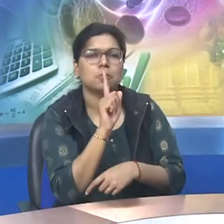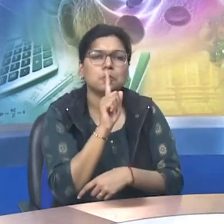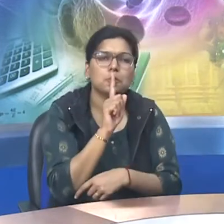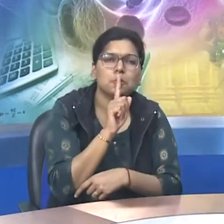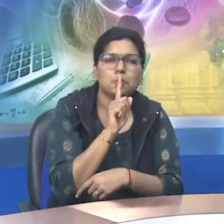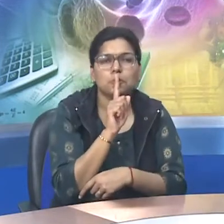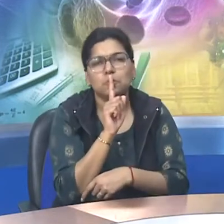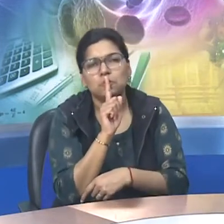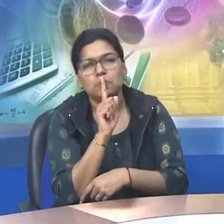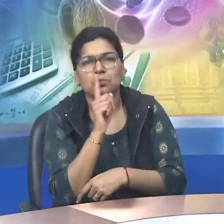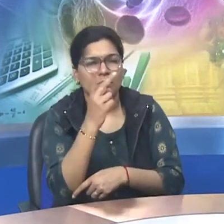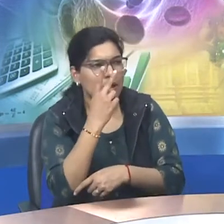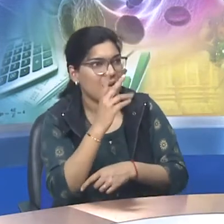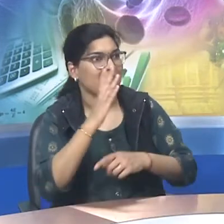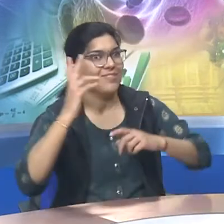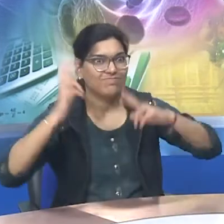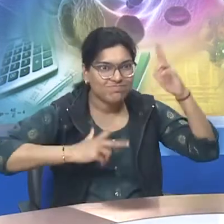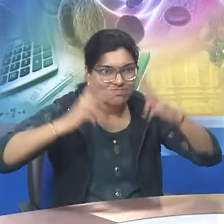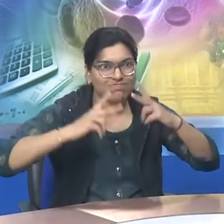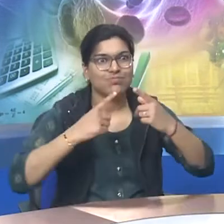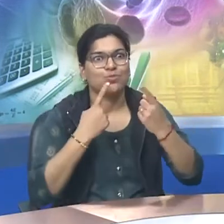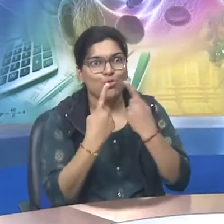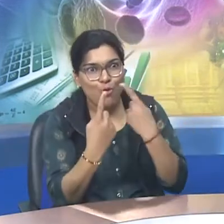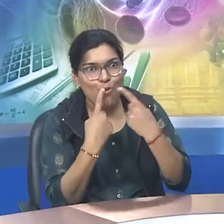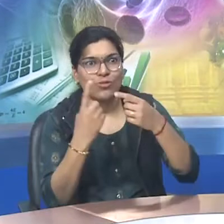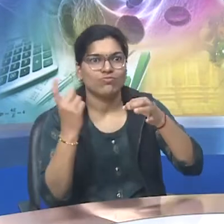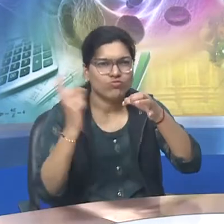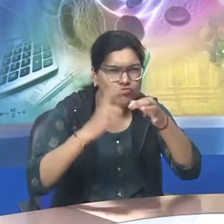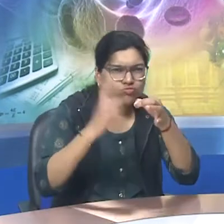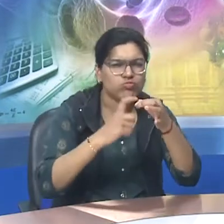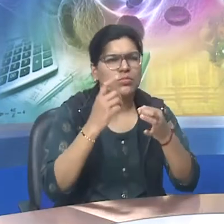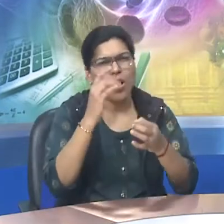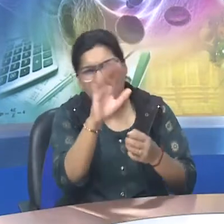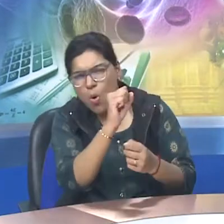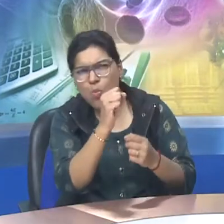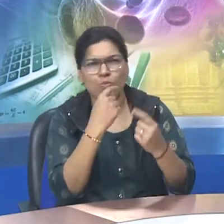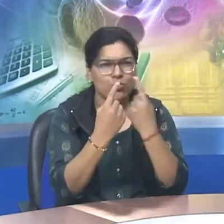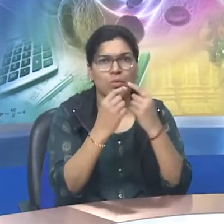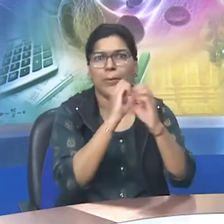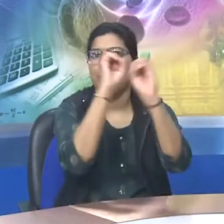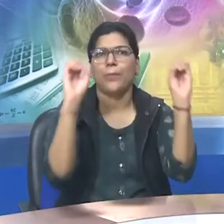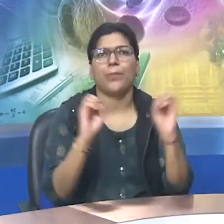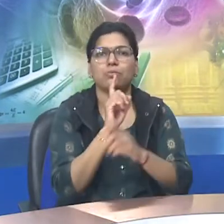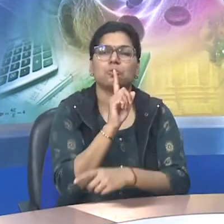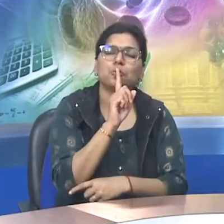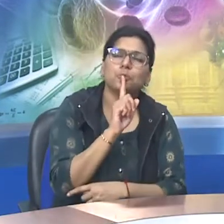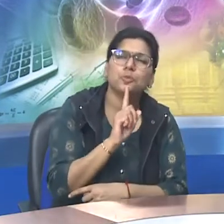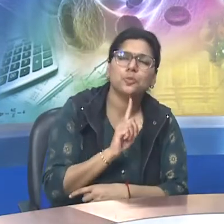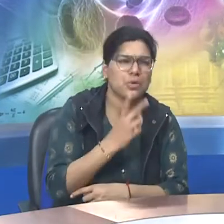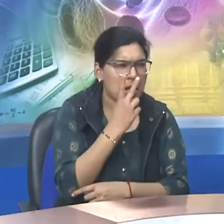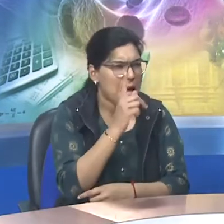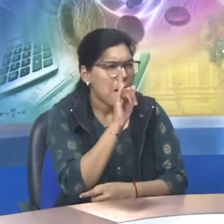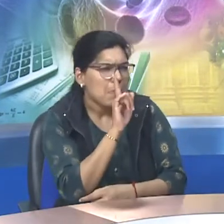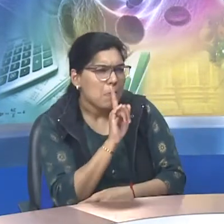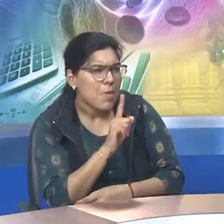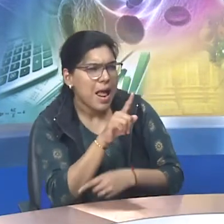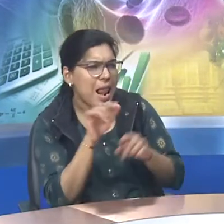Now we are comparing two things, quiet and mouse. The sentence is, the student was